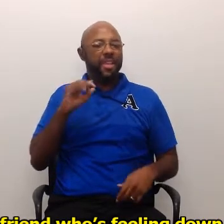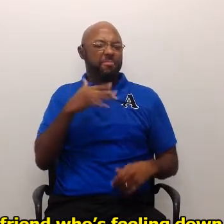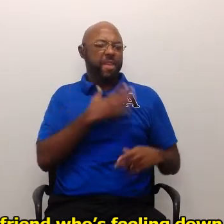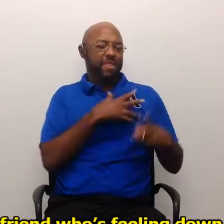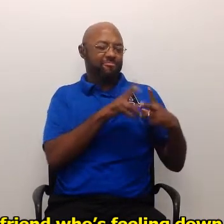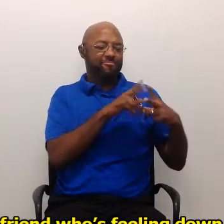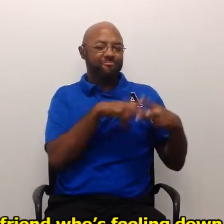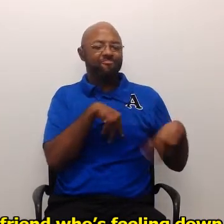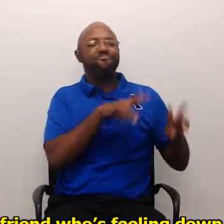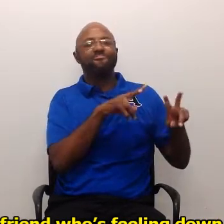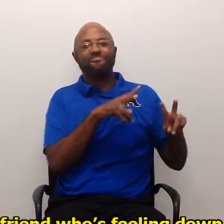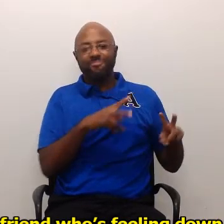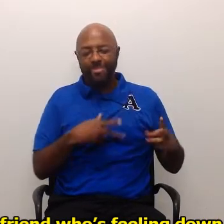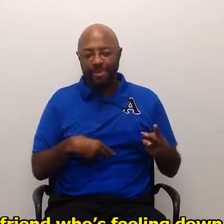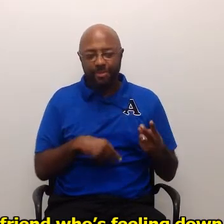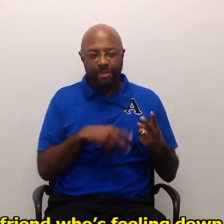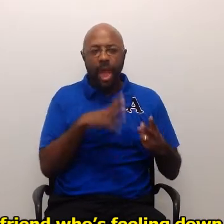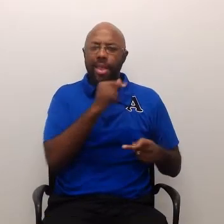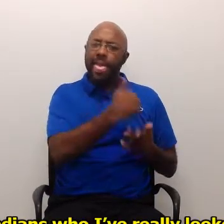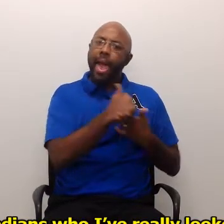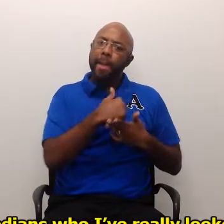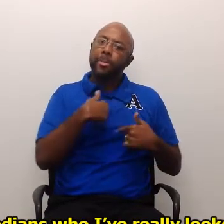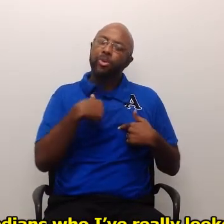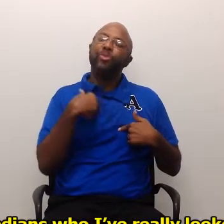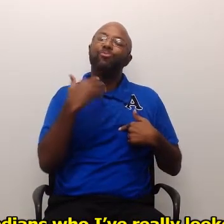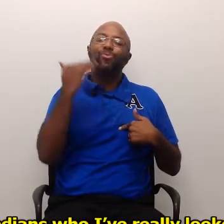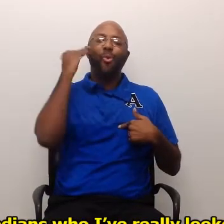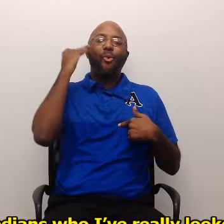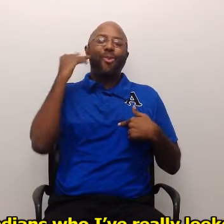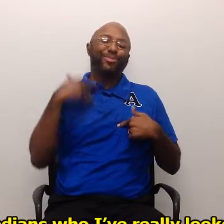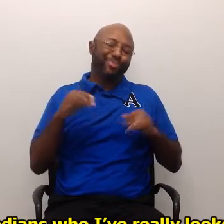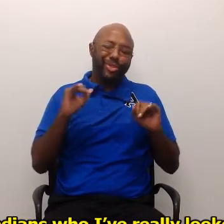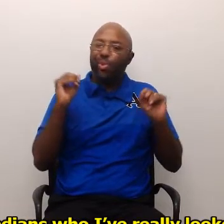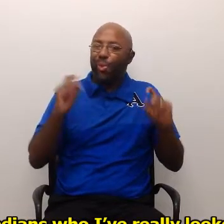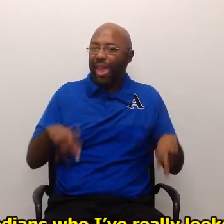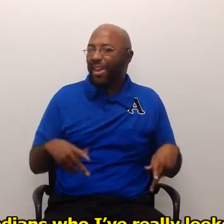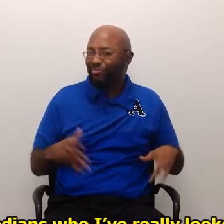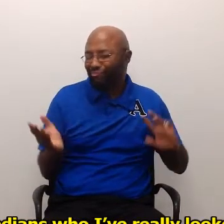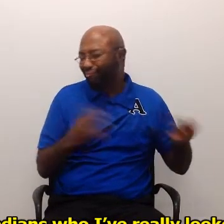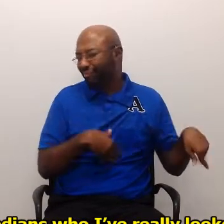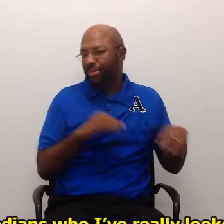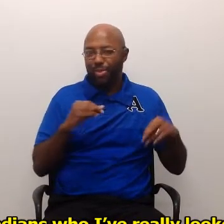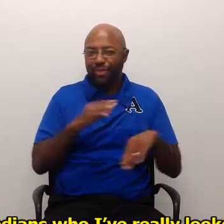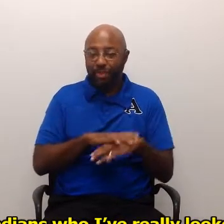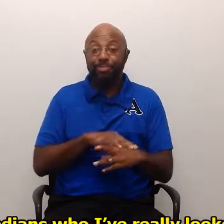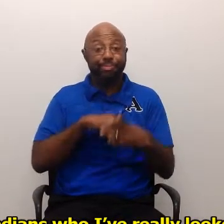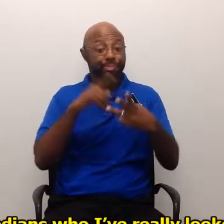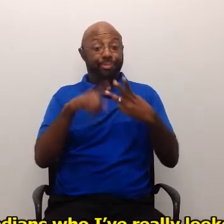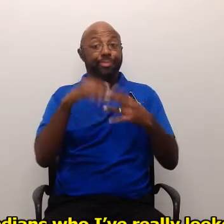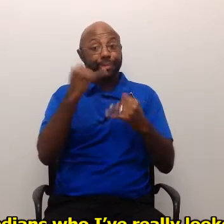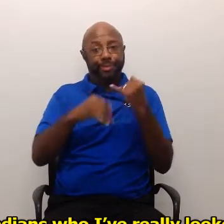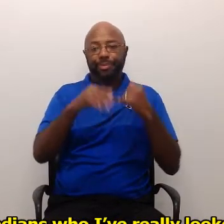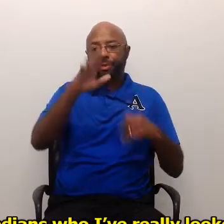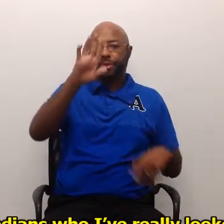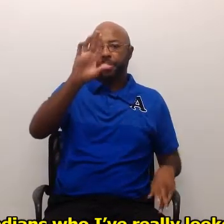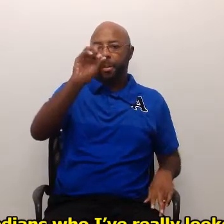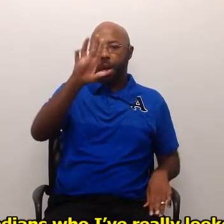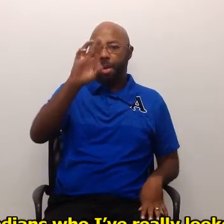them laugh so they forget about their problems. So those are 2 comedians who I've really looked up to. I know that everything in life is going to